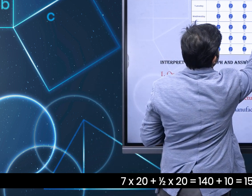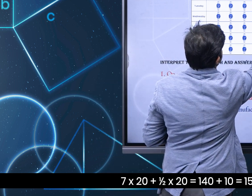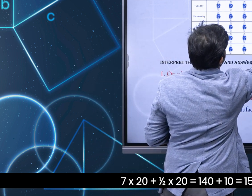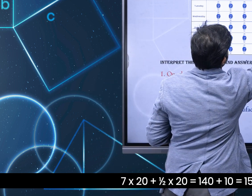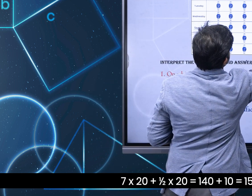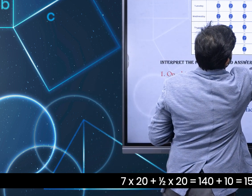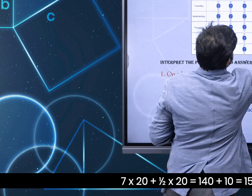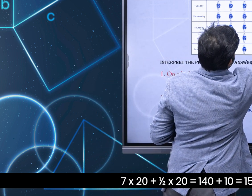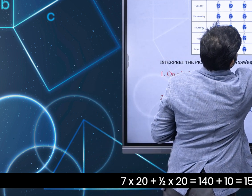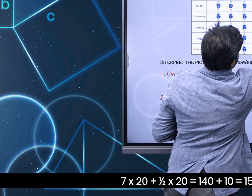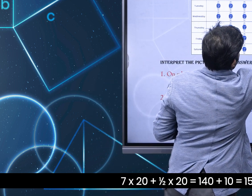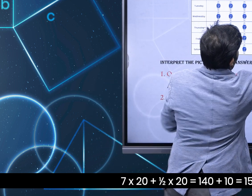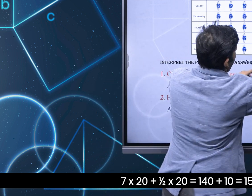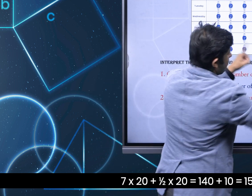20 equals to 140 plus 10.